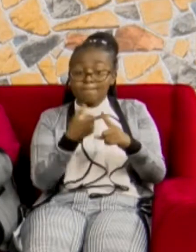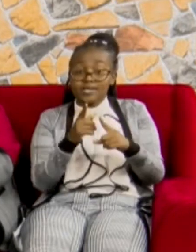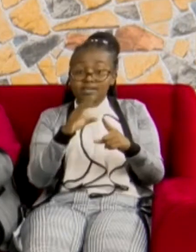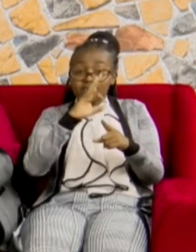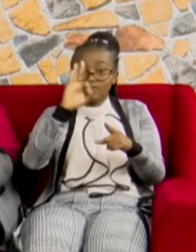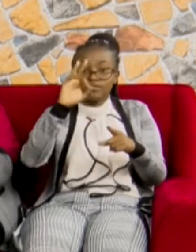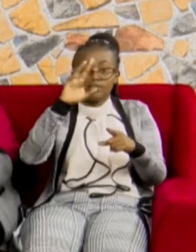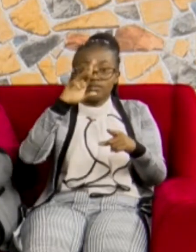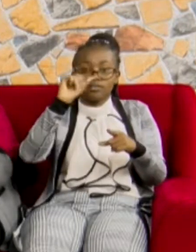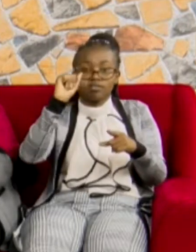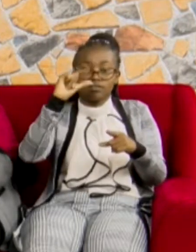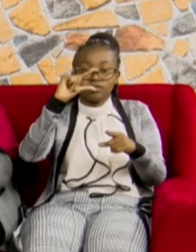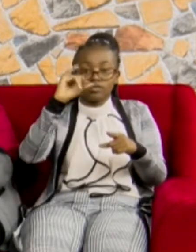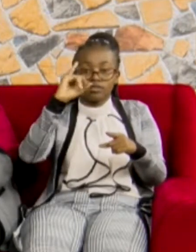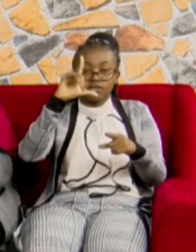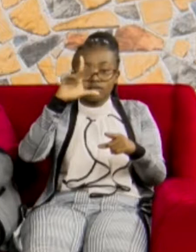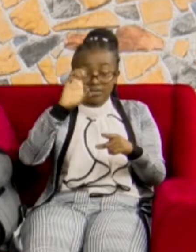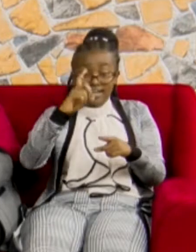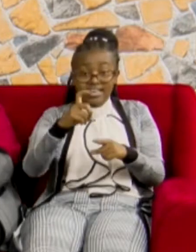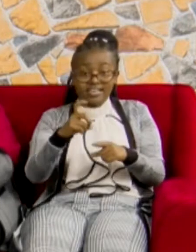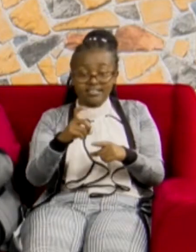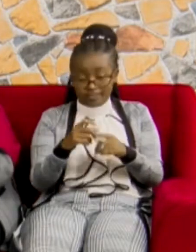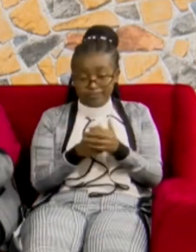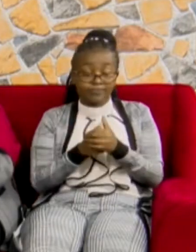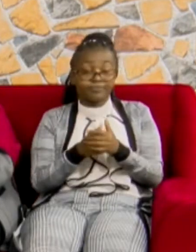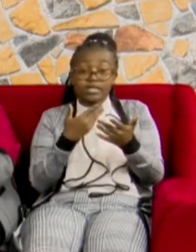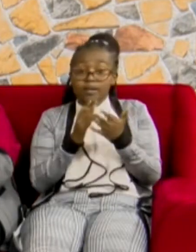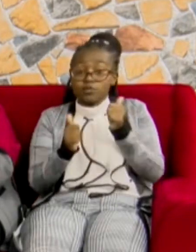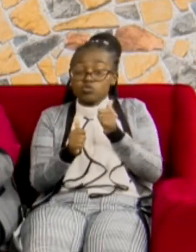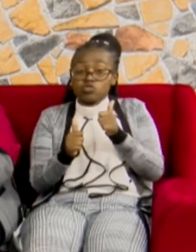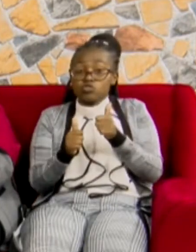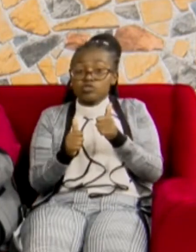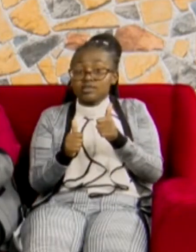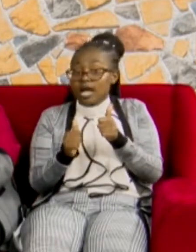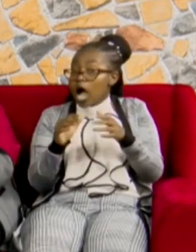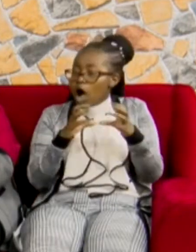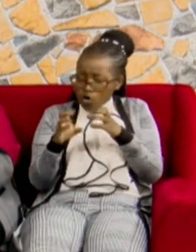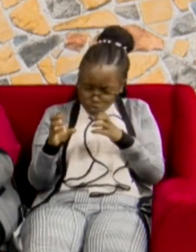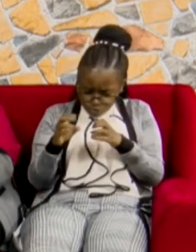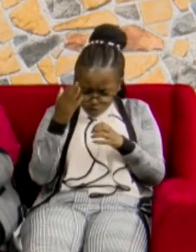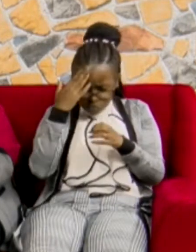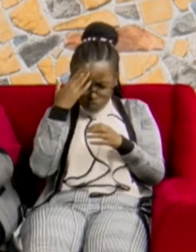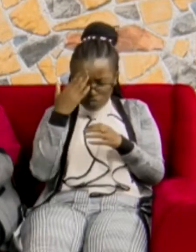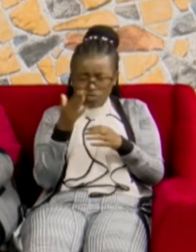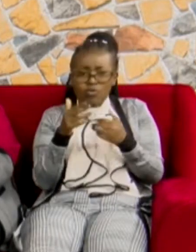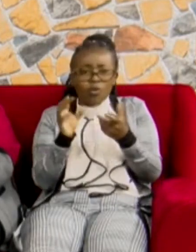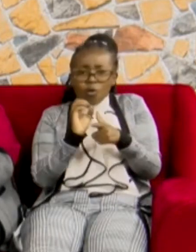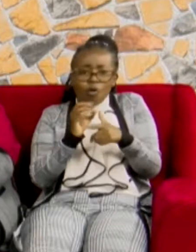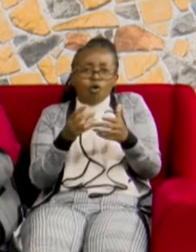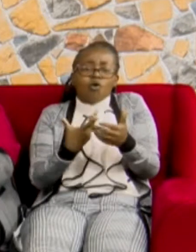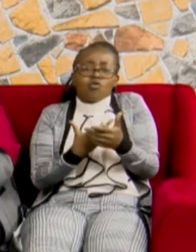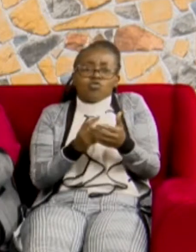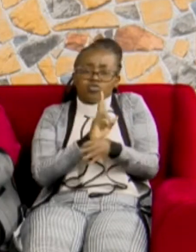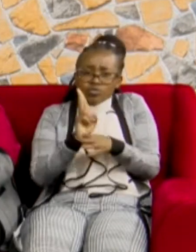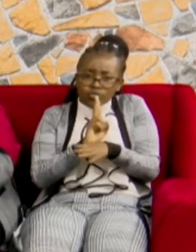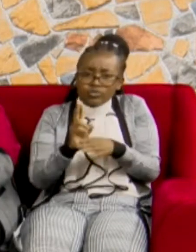Fragile X we screen for. Okay. Yes. Okay. So at least that's something you can just screen for. Like, how do you check? Is it like do you draw blood? Yes, so we